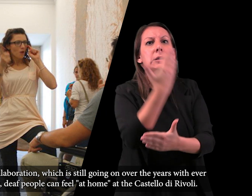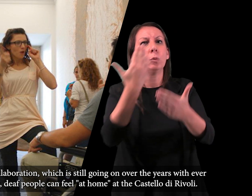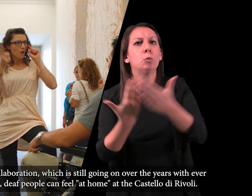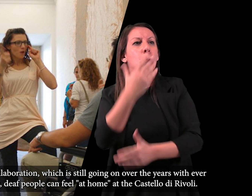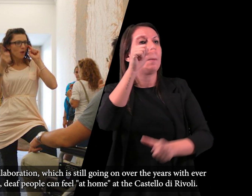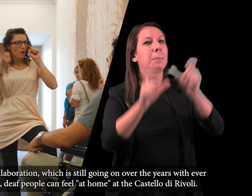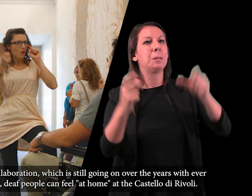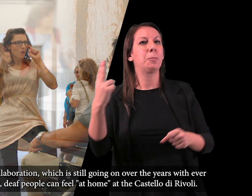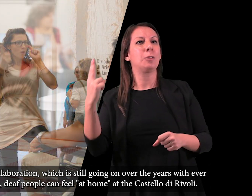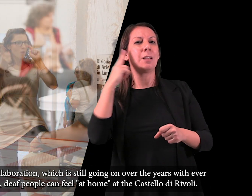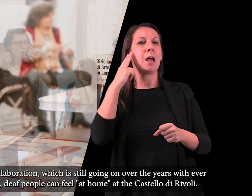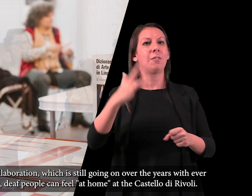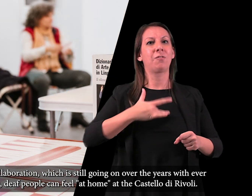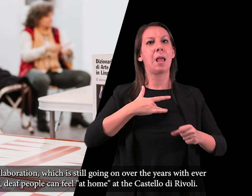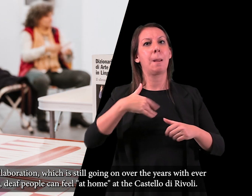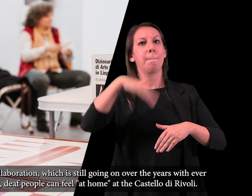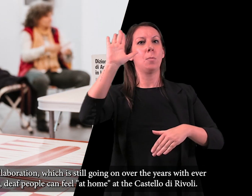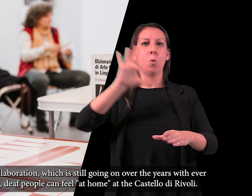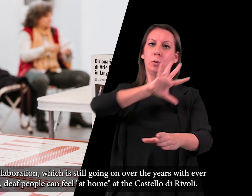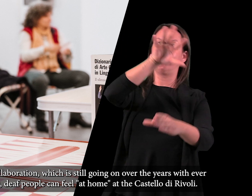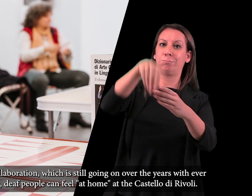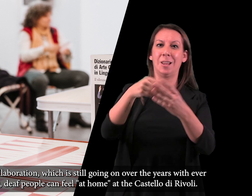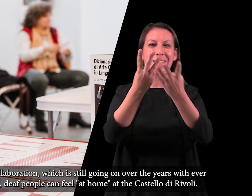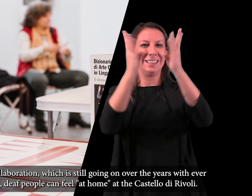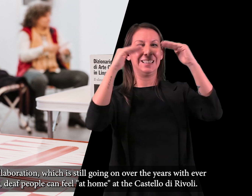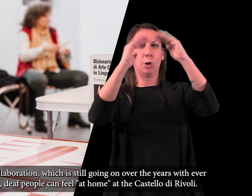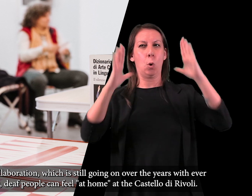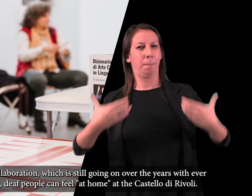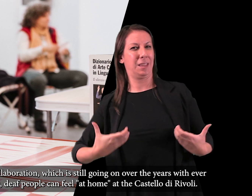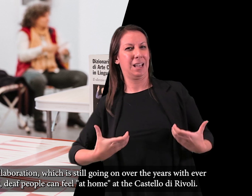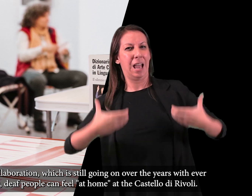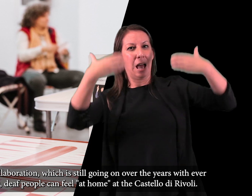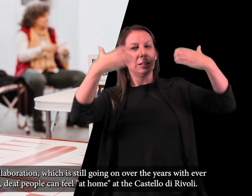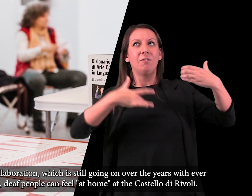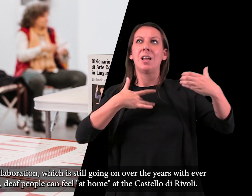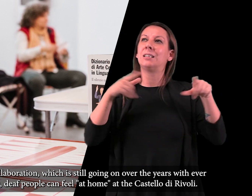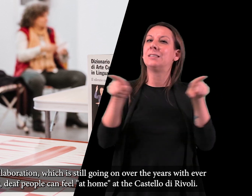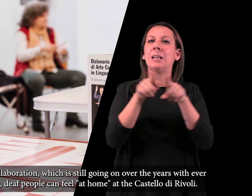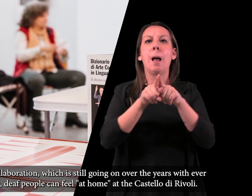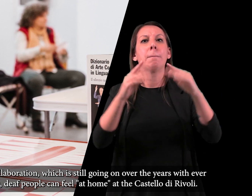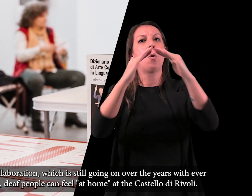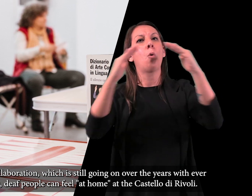deaf people can feel at home at the Castello di Rivoli.